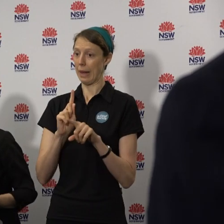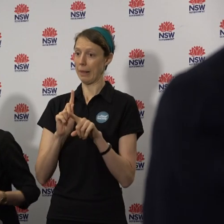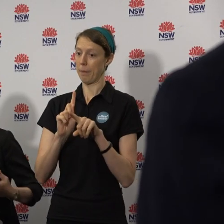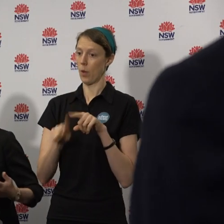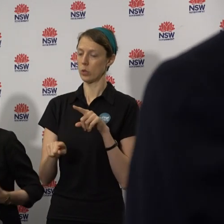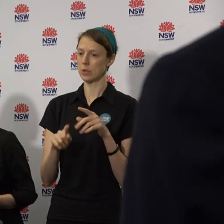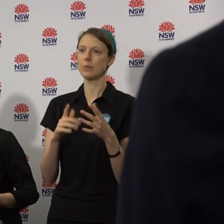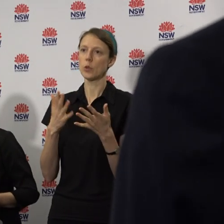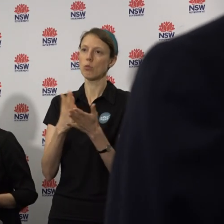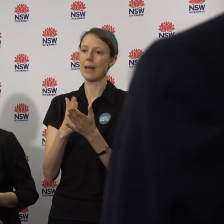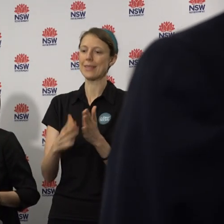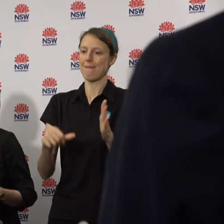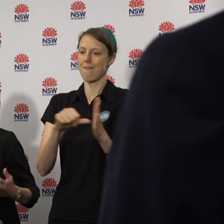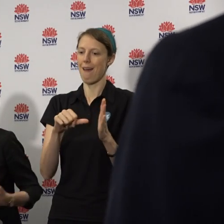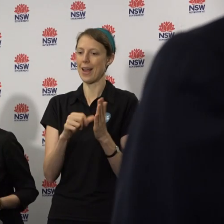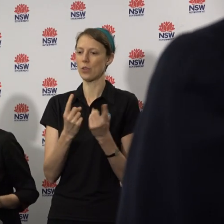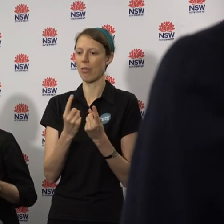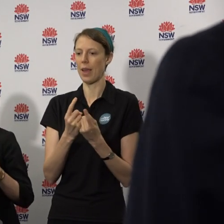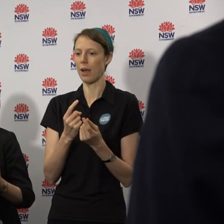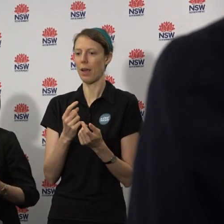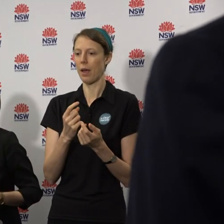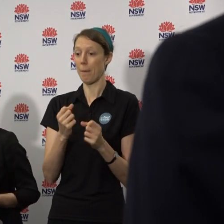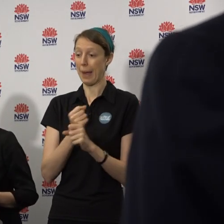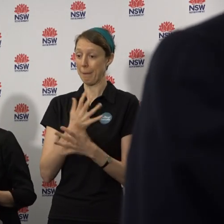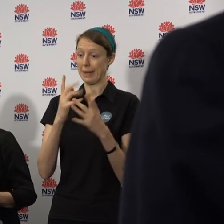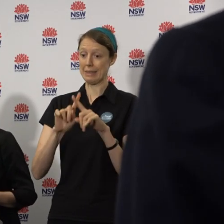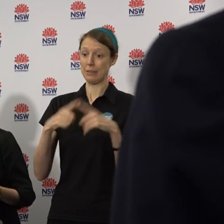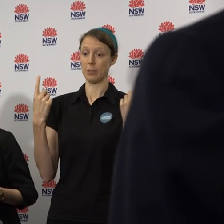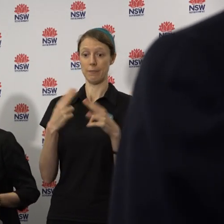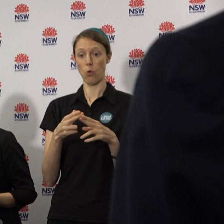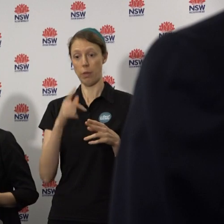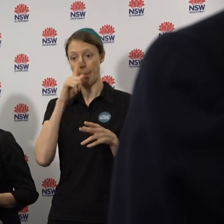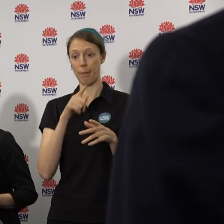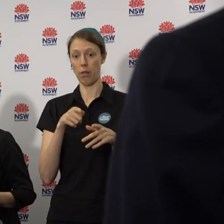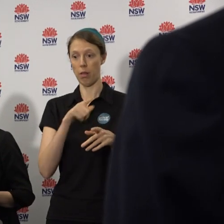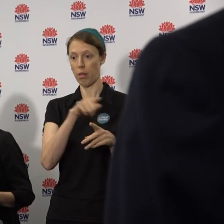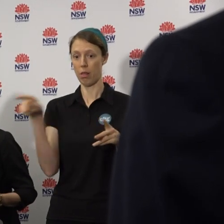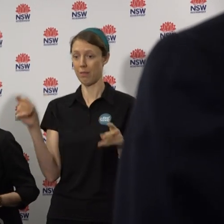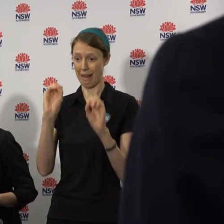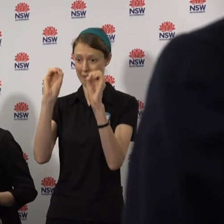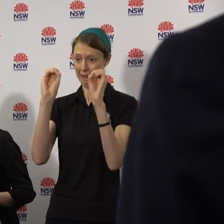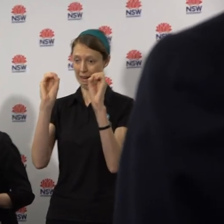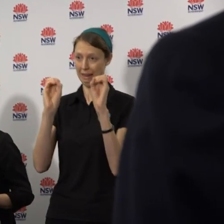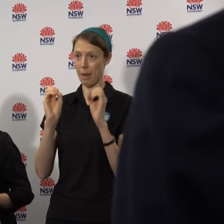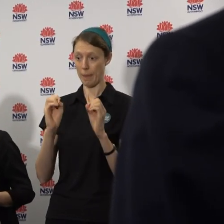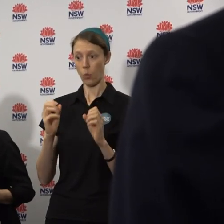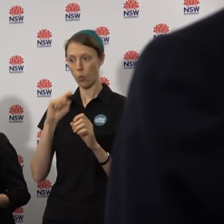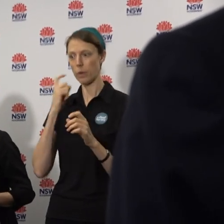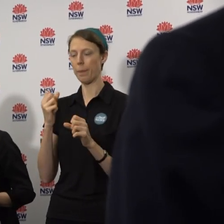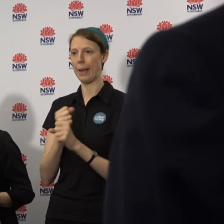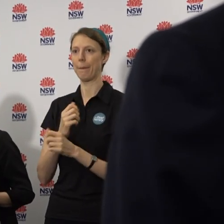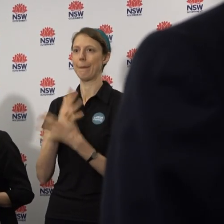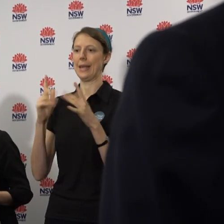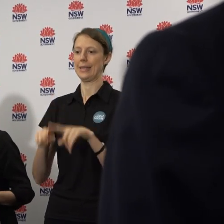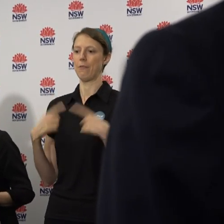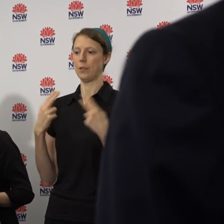too technical, it's a financial vehicle. It's not going to make one iota difference to our customers, to our citizens, but it will make a huge difference in us being able to deliver our